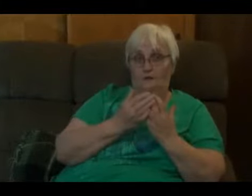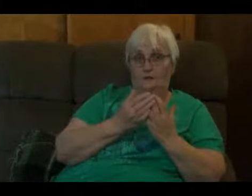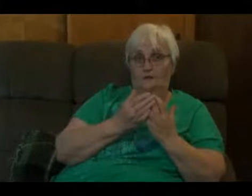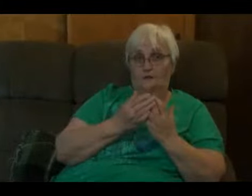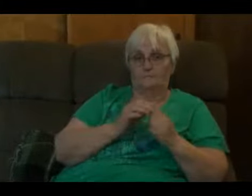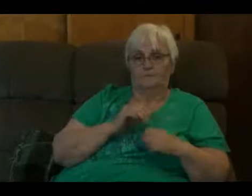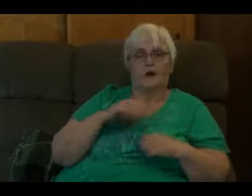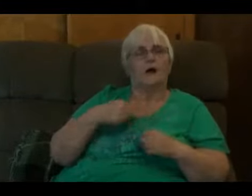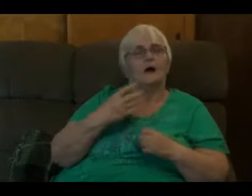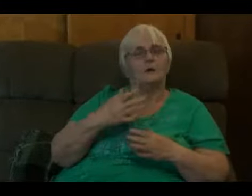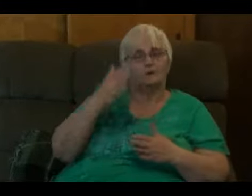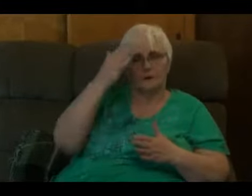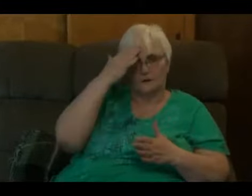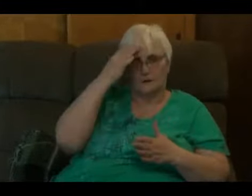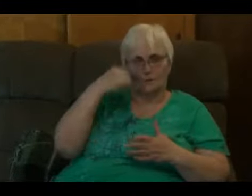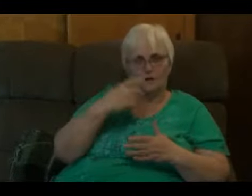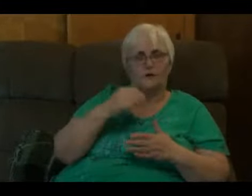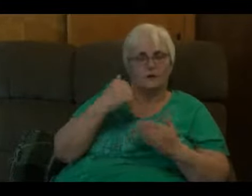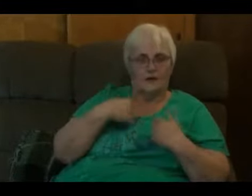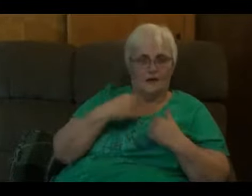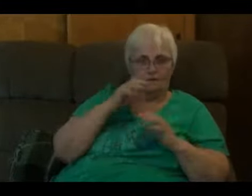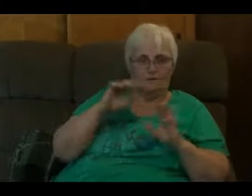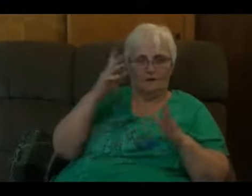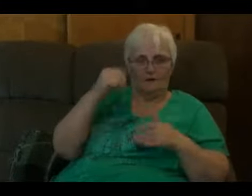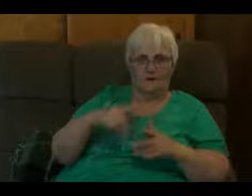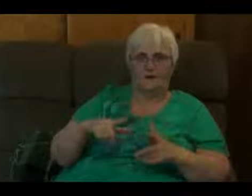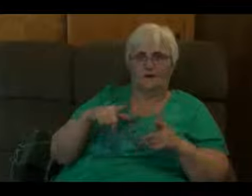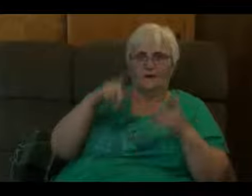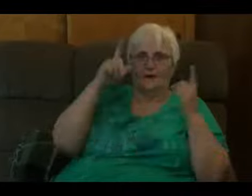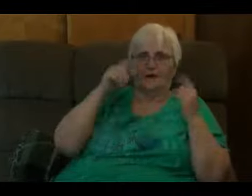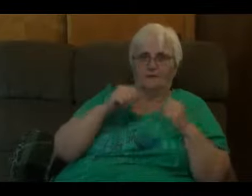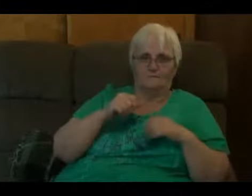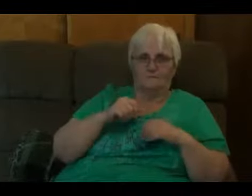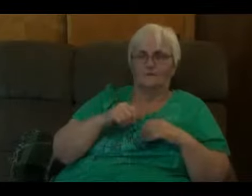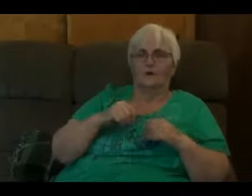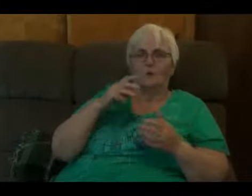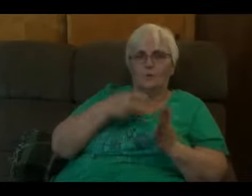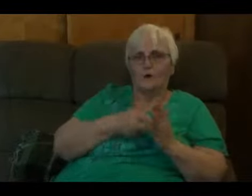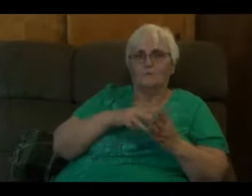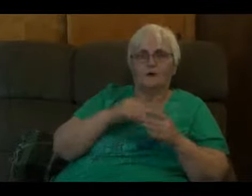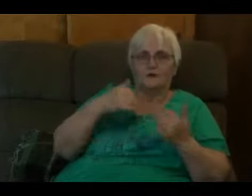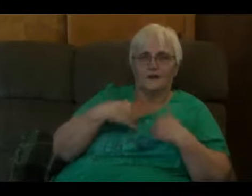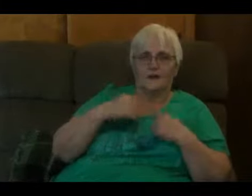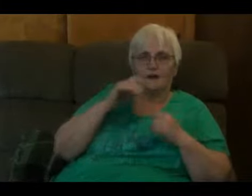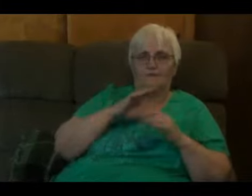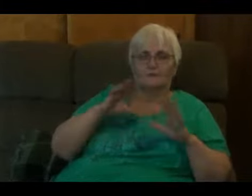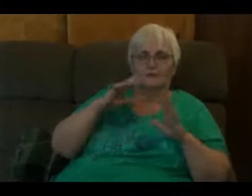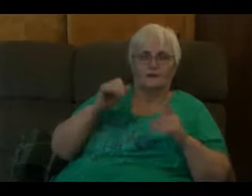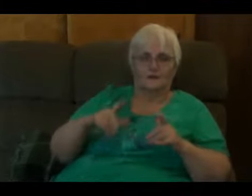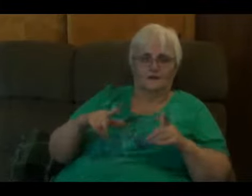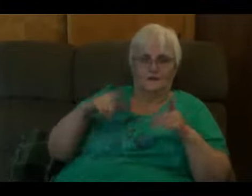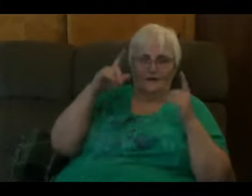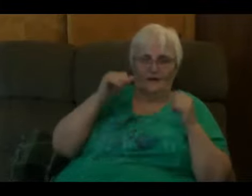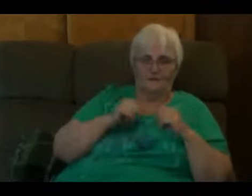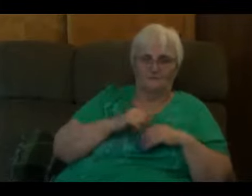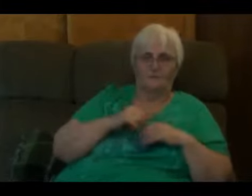But how many know we can have clarity in life? We're meant to have clarity in life. We're meant to